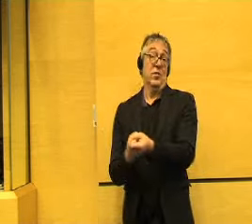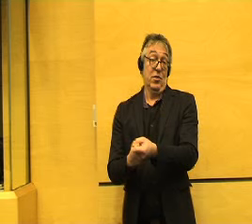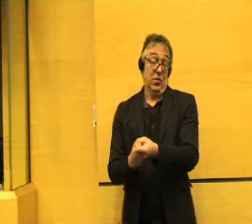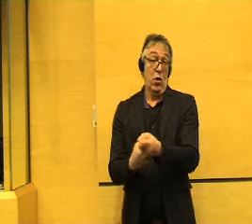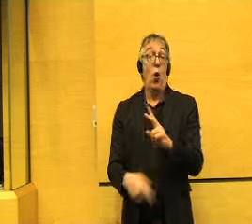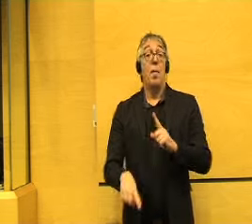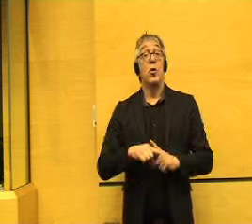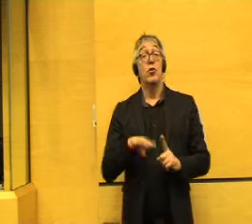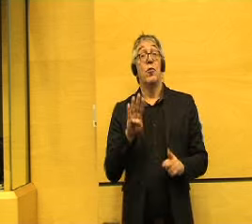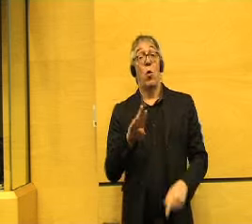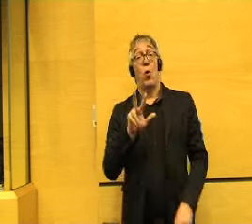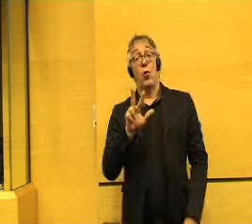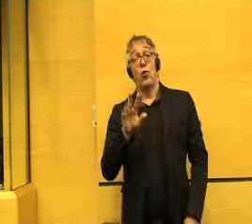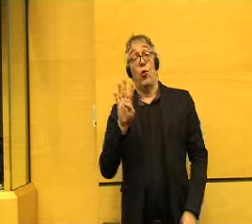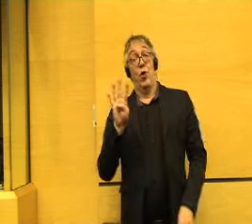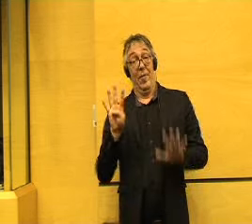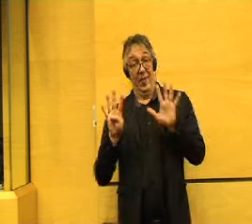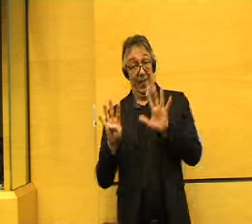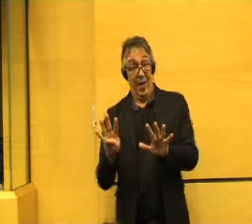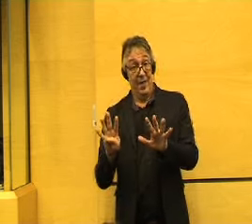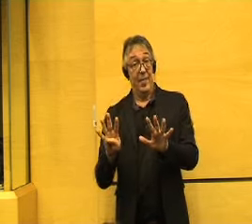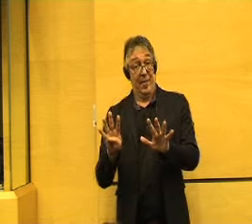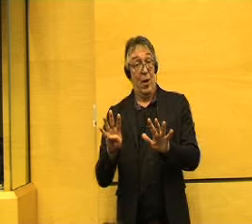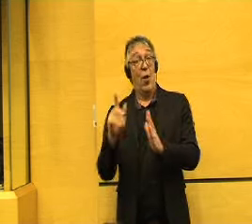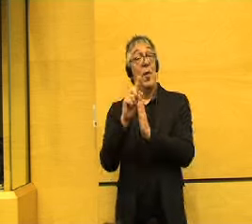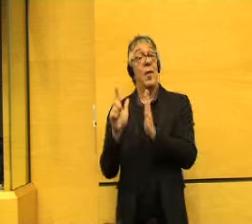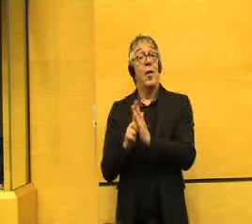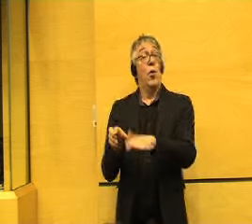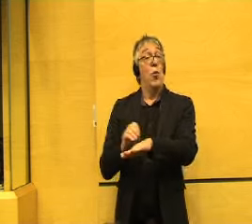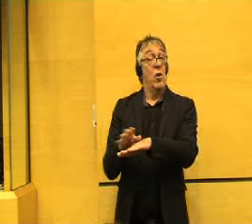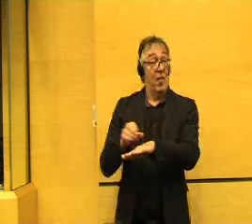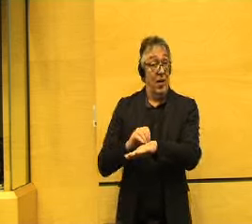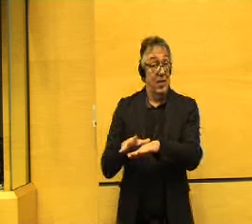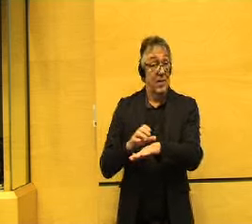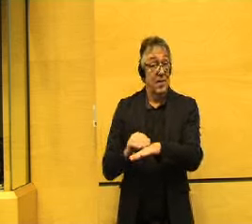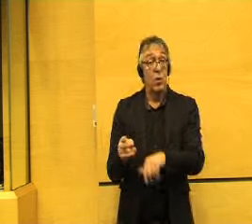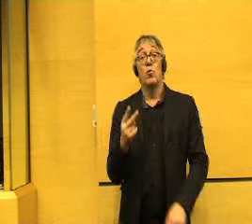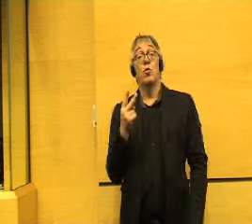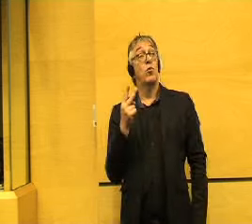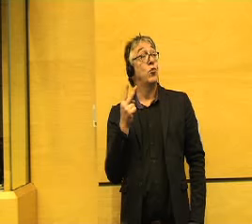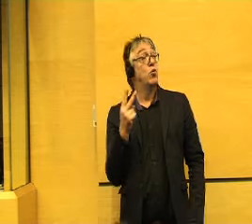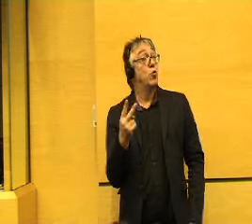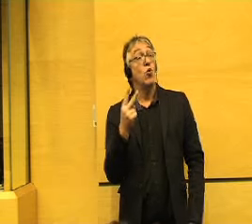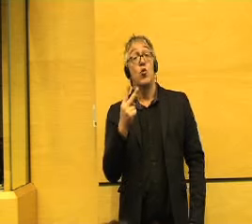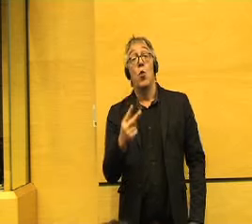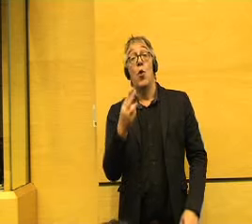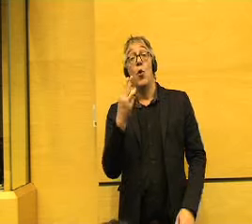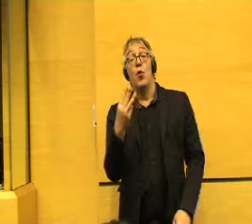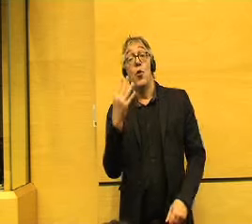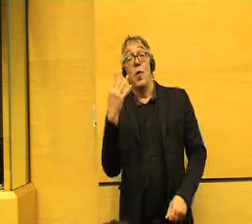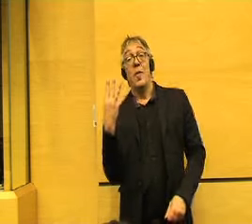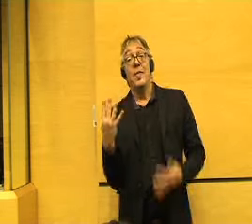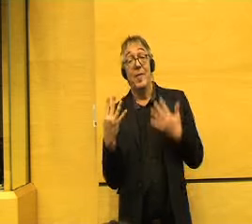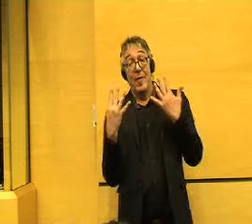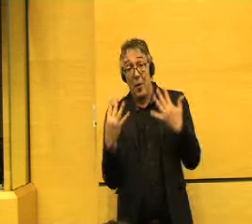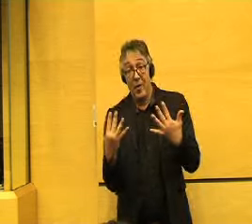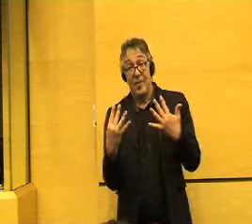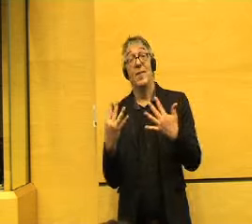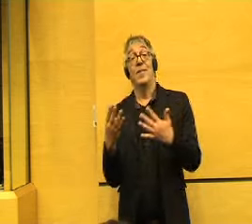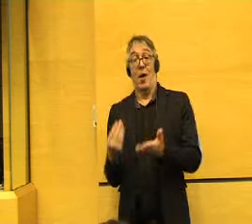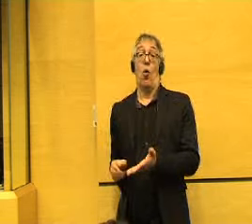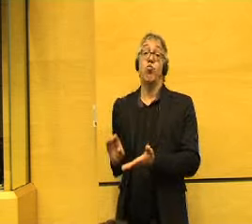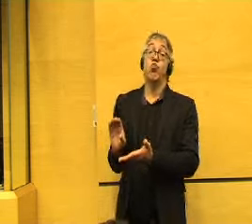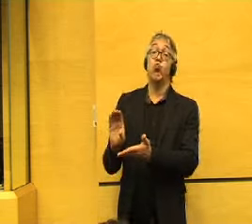advice, 28 cases of financial assistance via justice fund for royal fees,